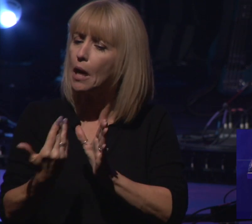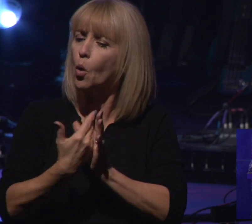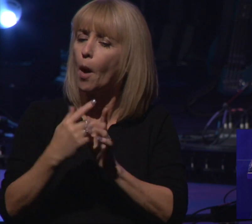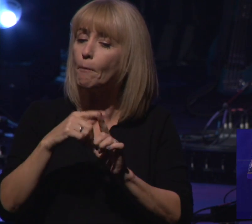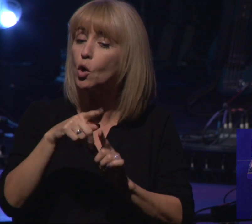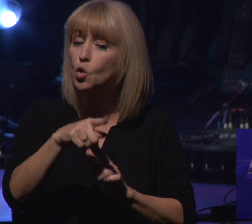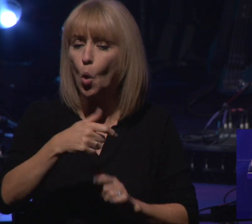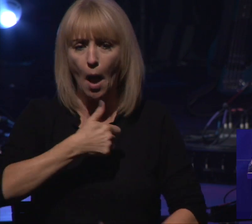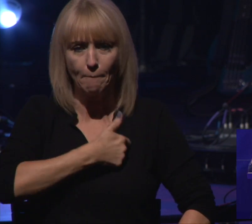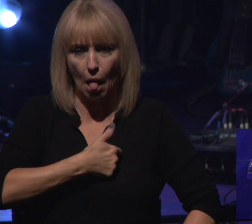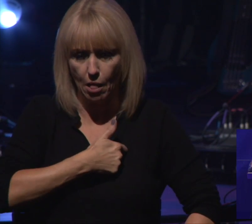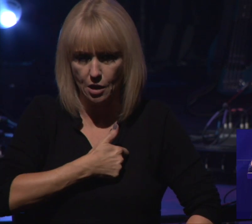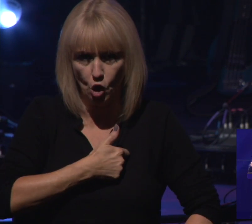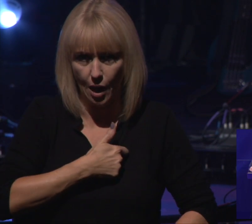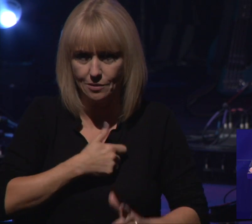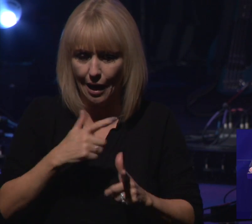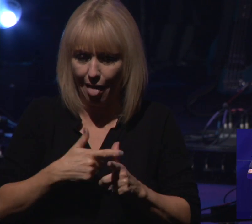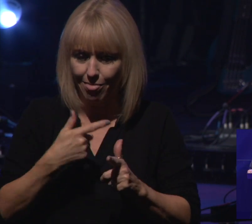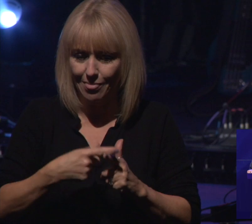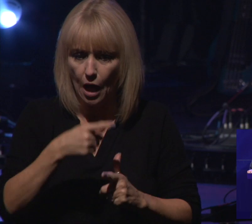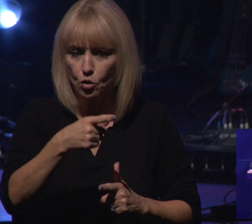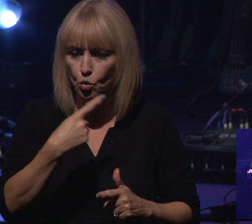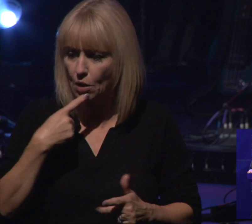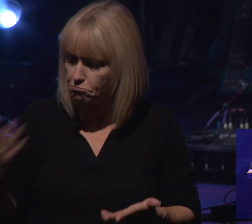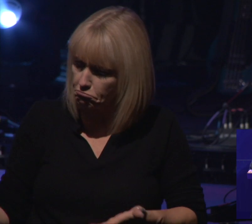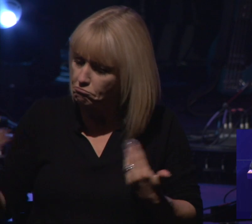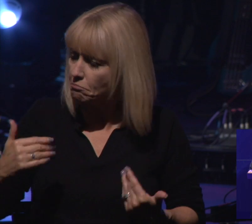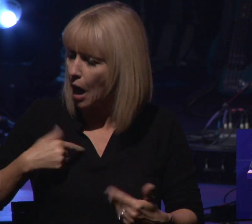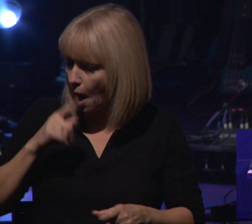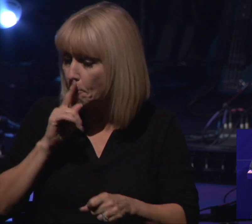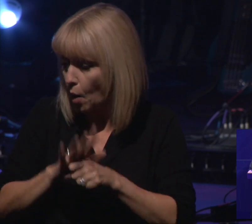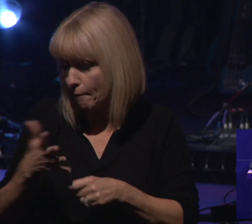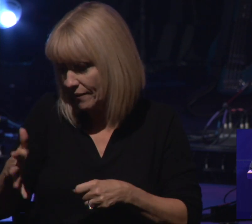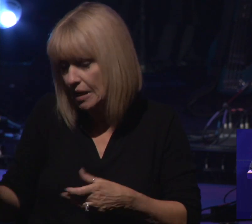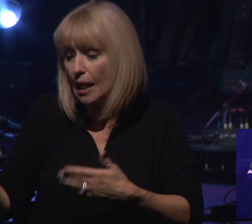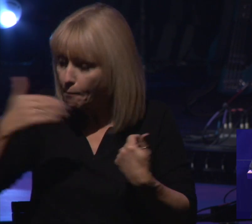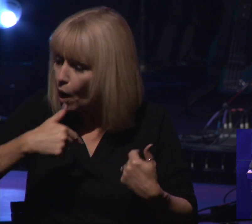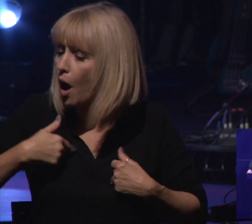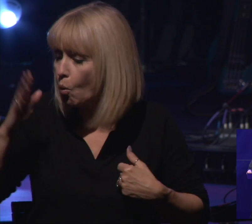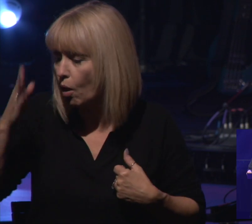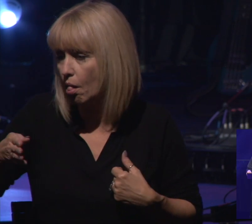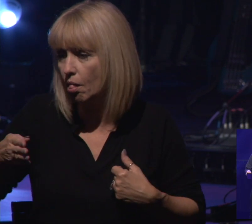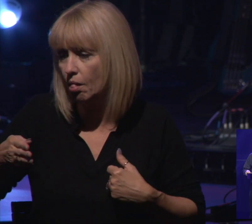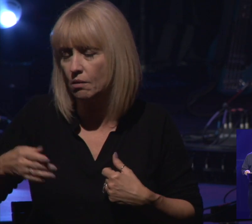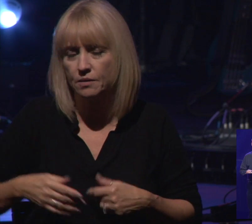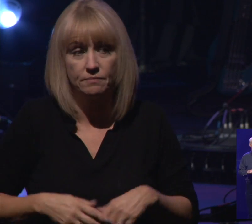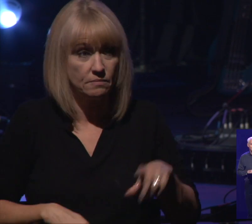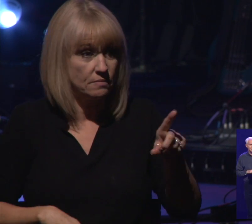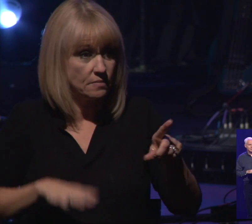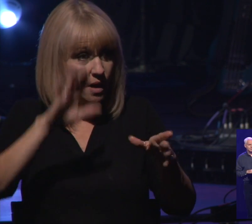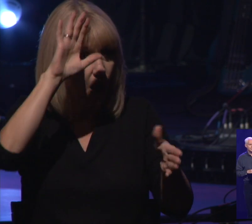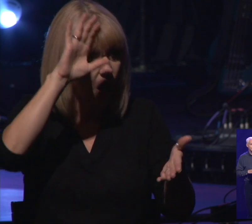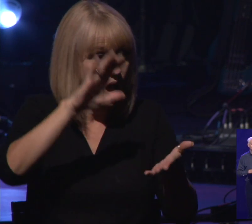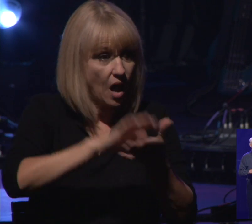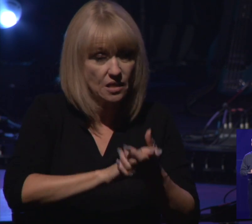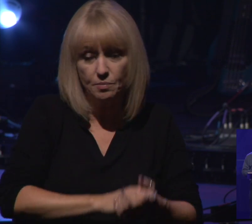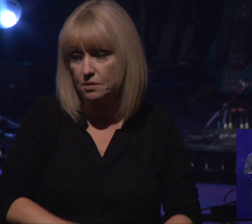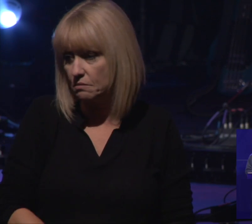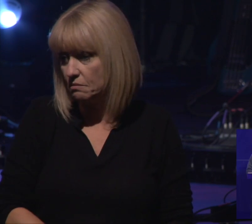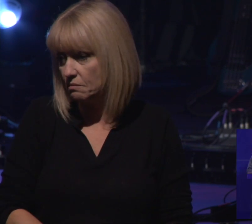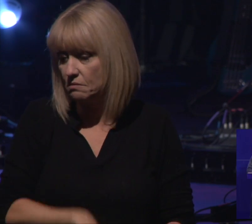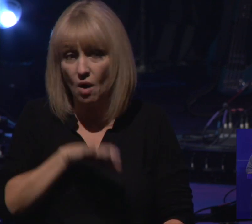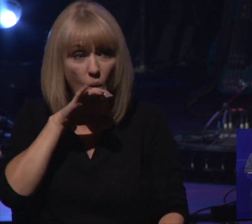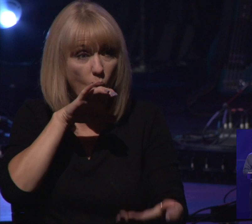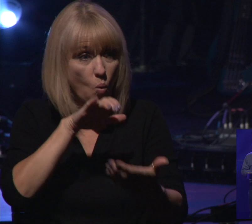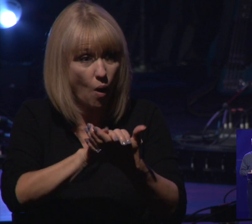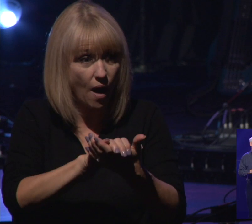and you apologize, but then you come back and you be a man or woman of your word. What about wife, husband? Are